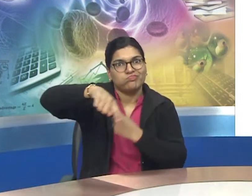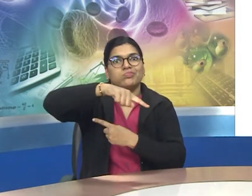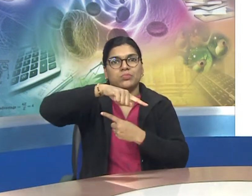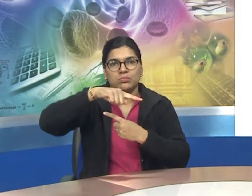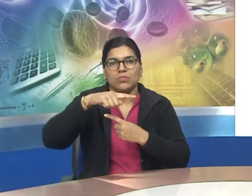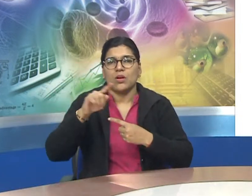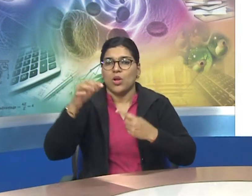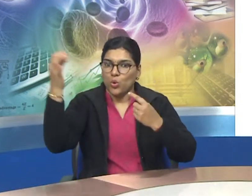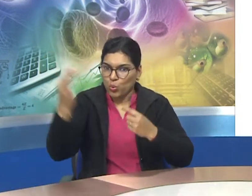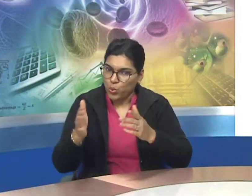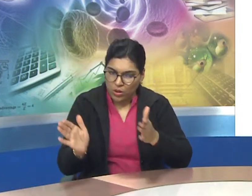Renewable energy.